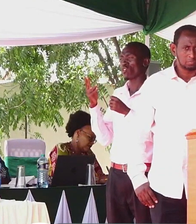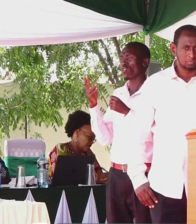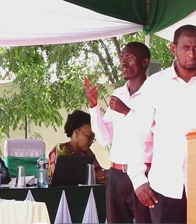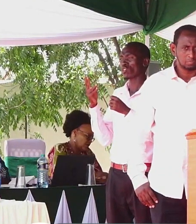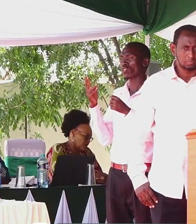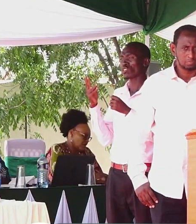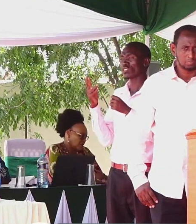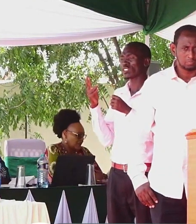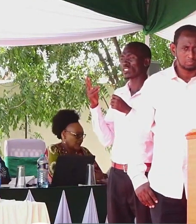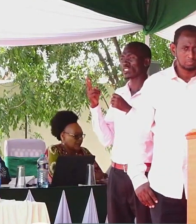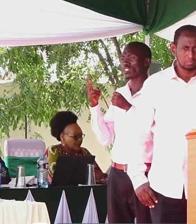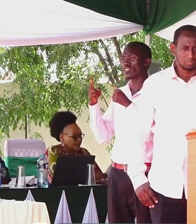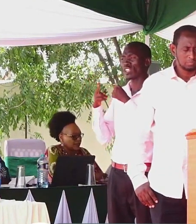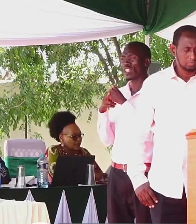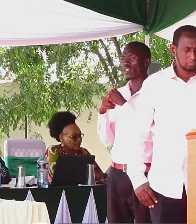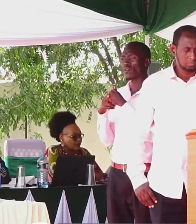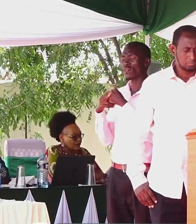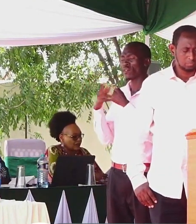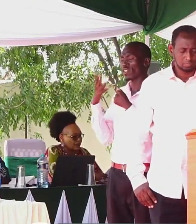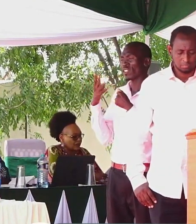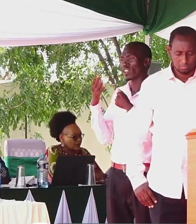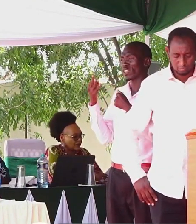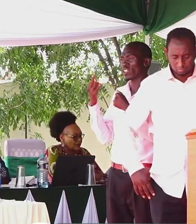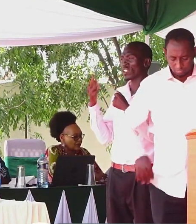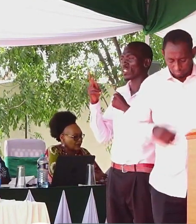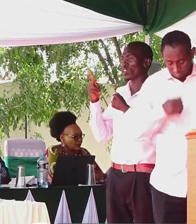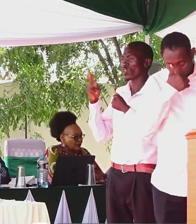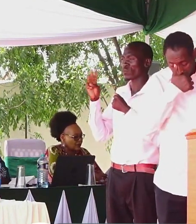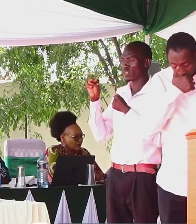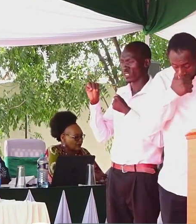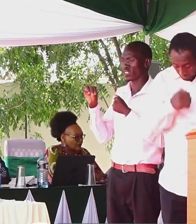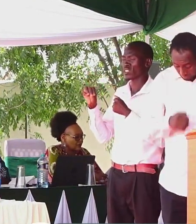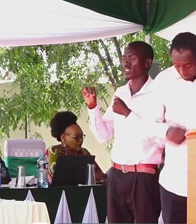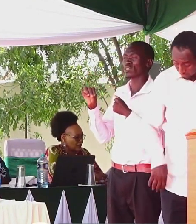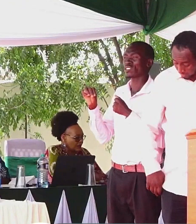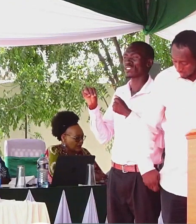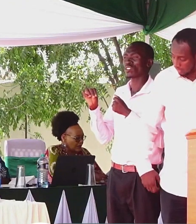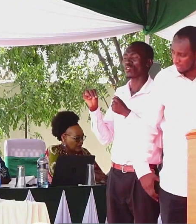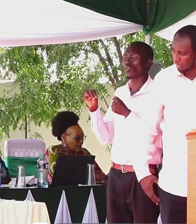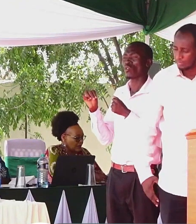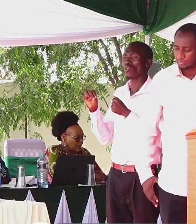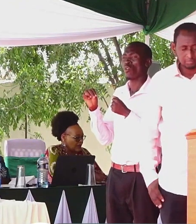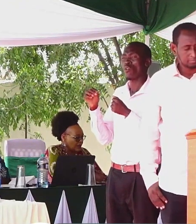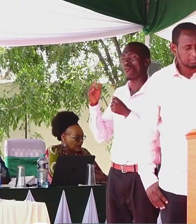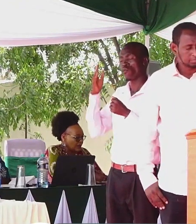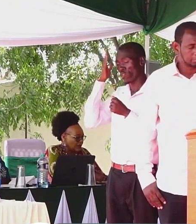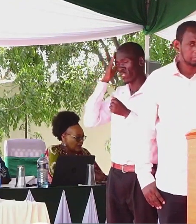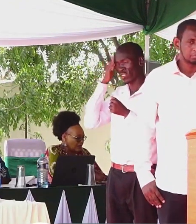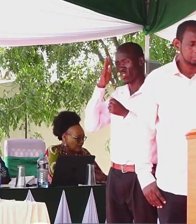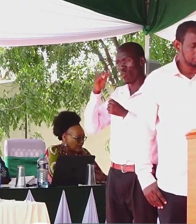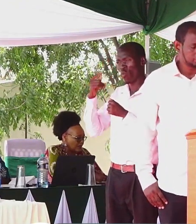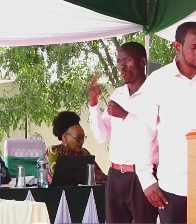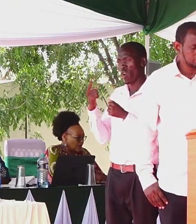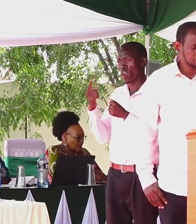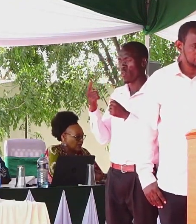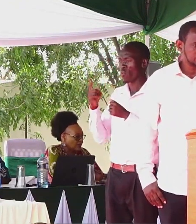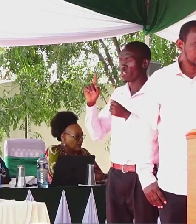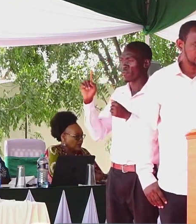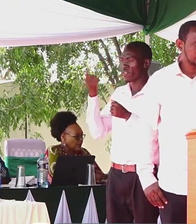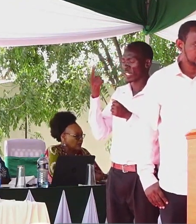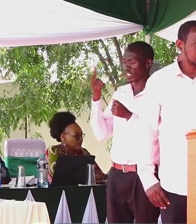44,753 kilometers squared. And of course, we are one of the fastest